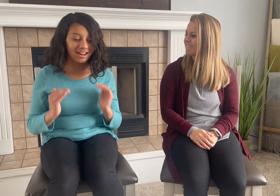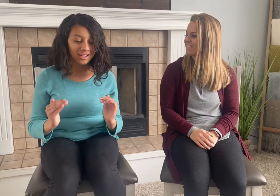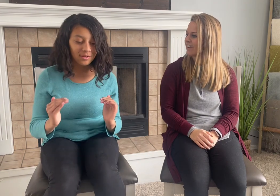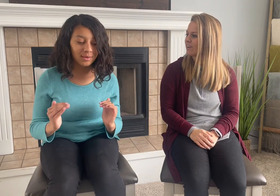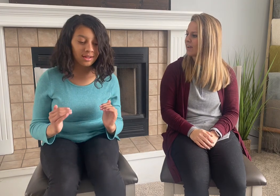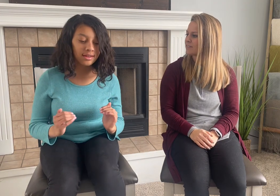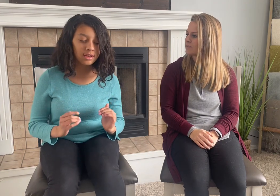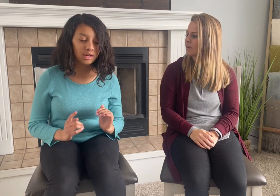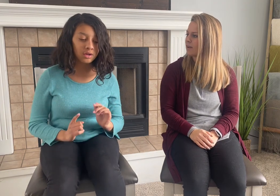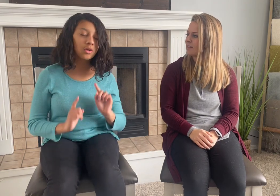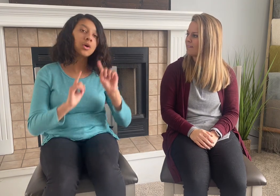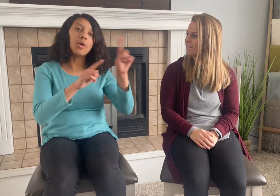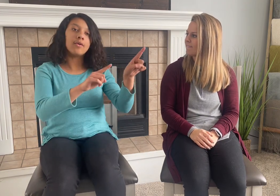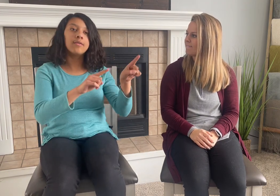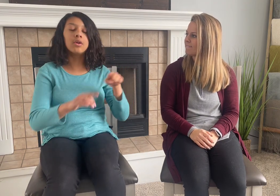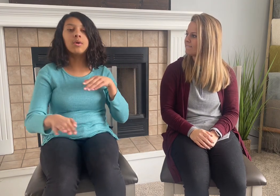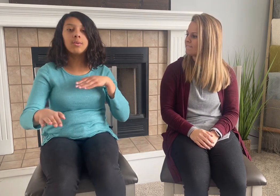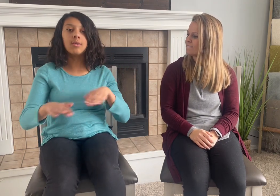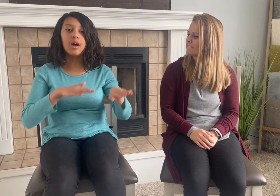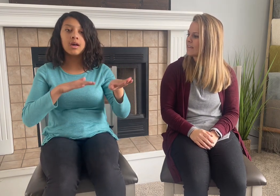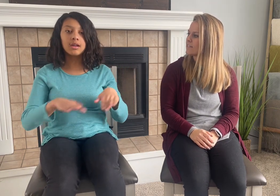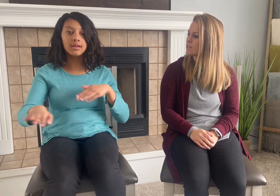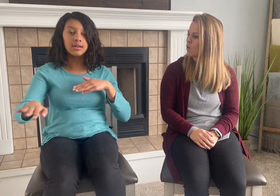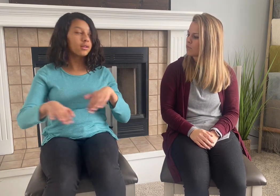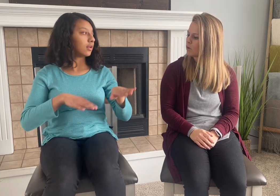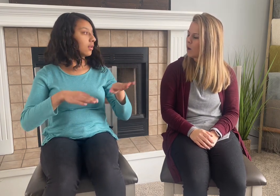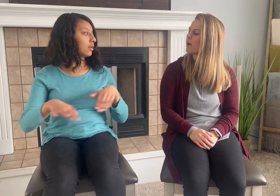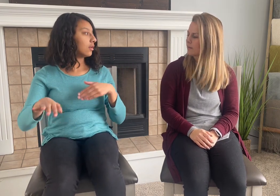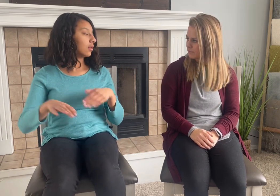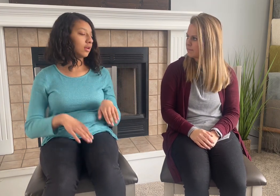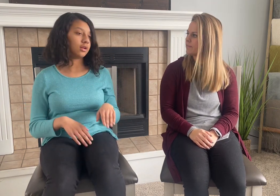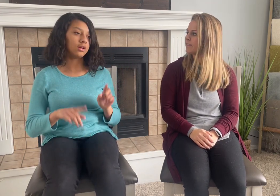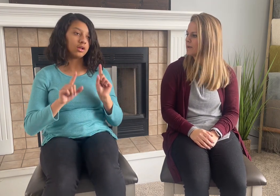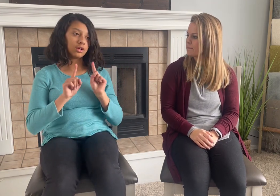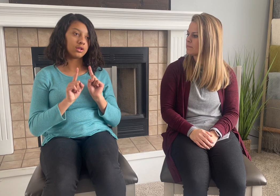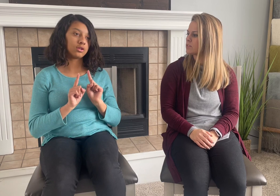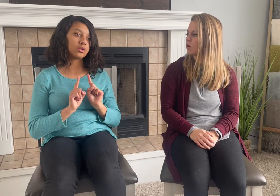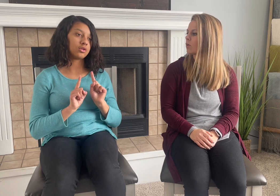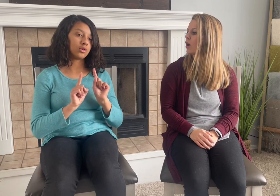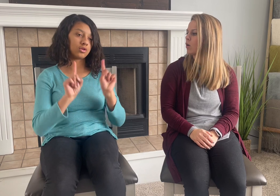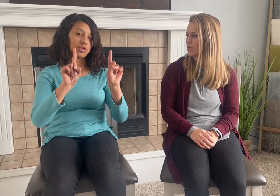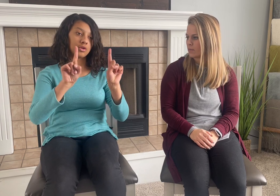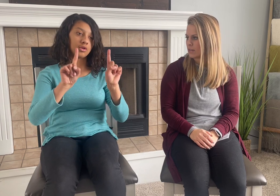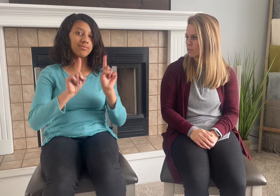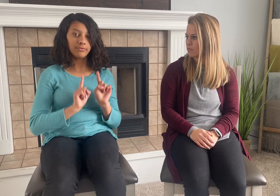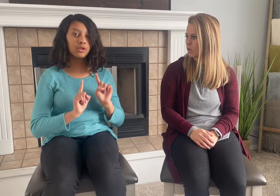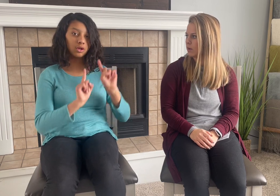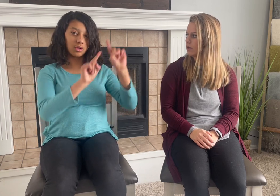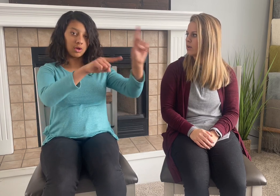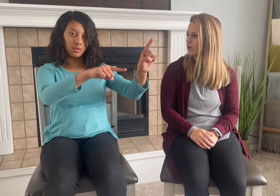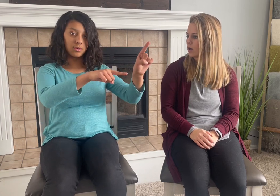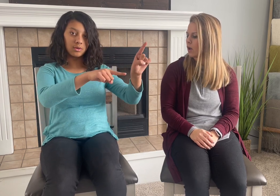Our next one is go for a walk. Yep. So go like you did before. Go.